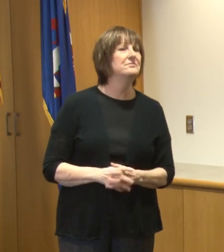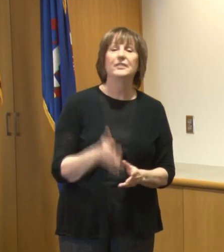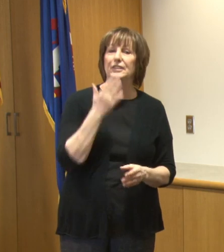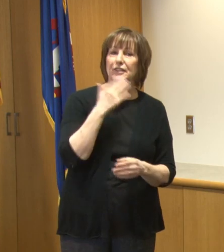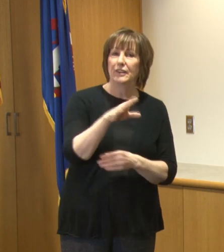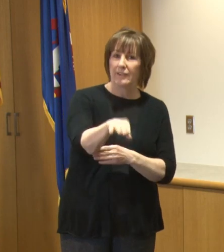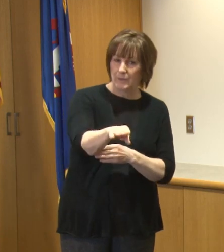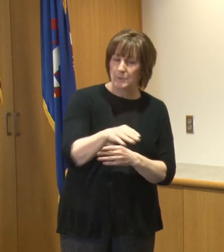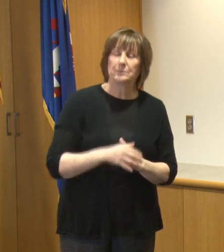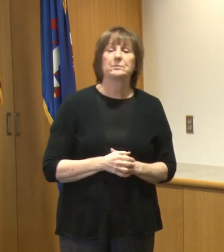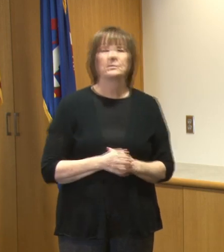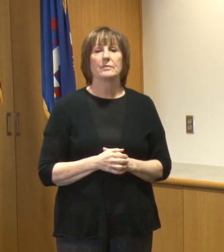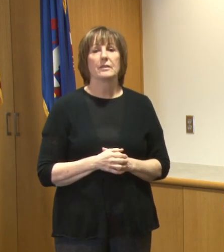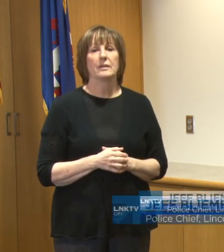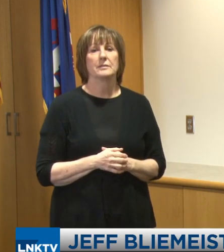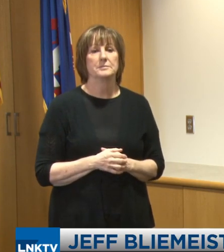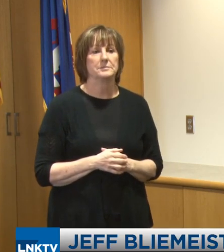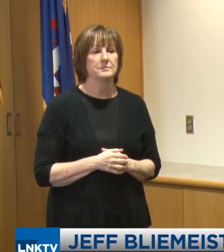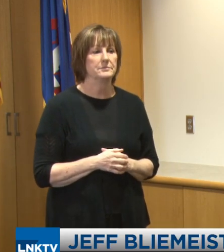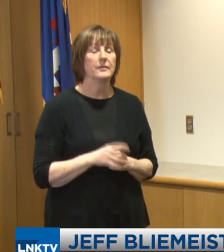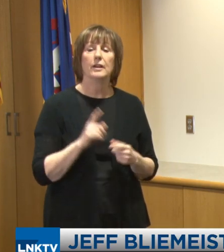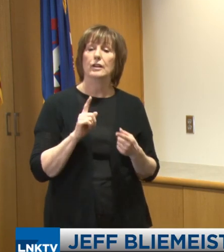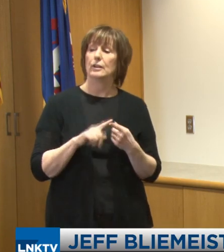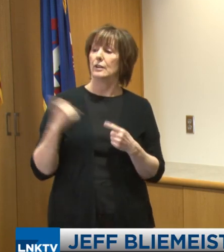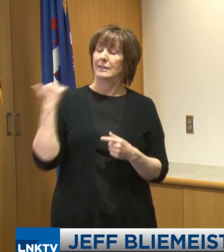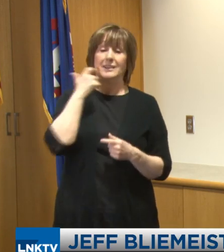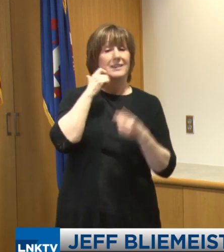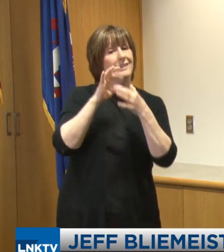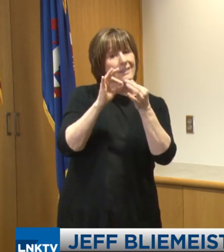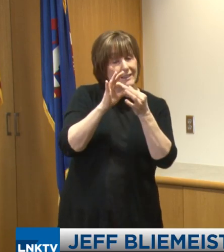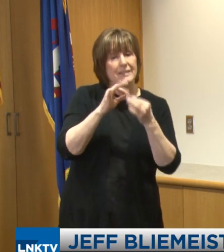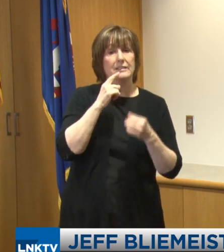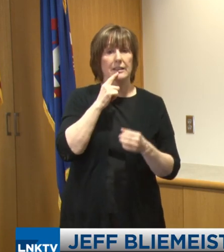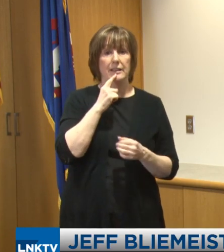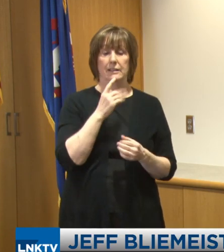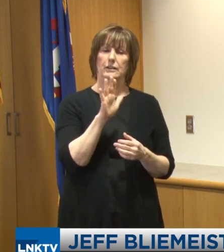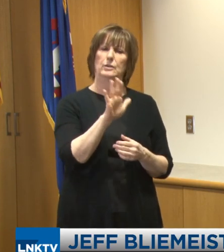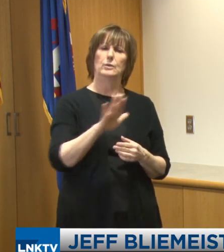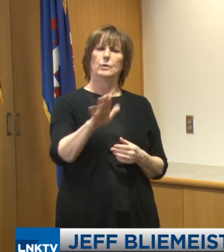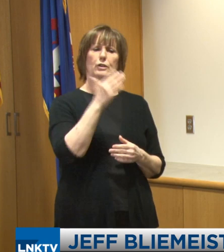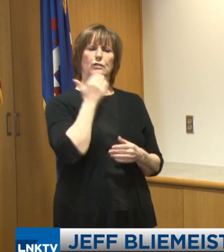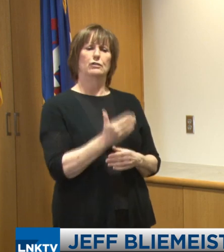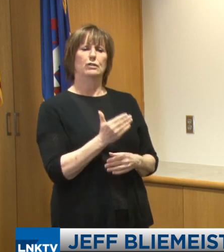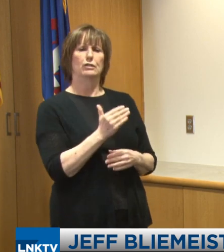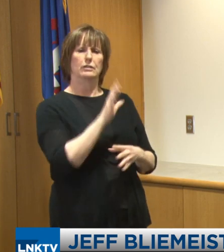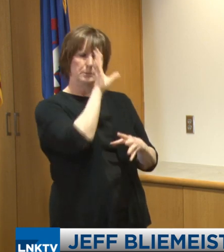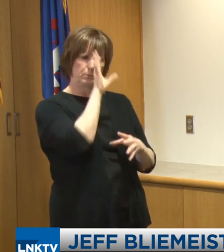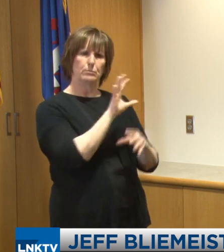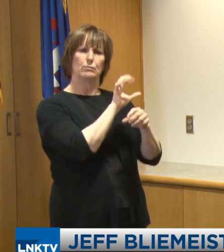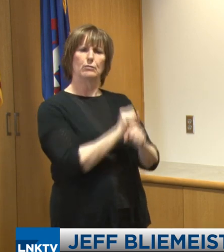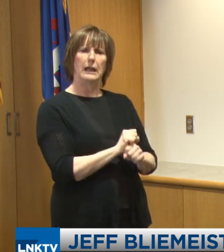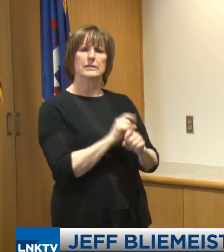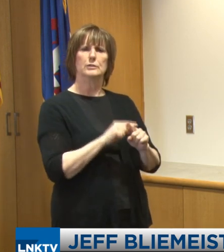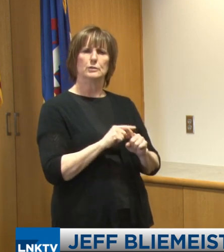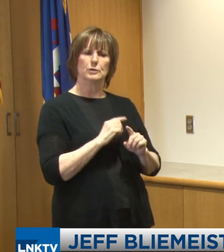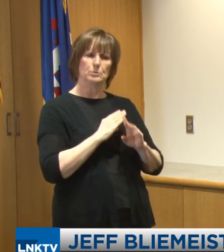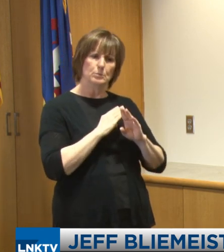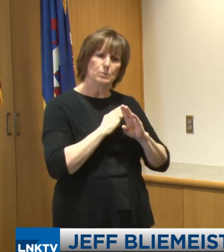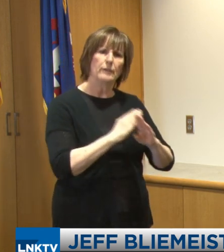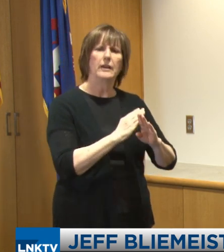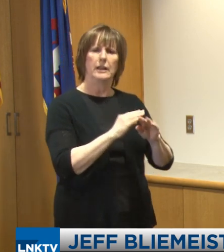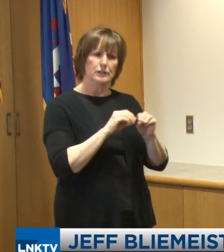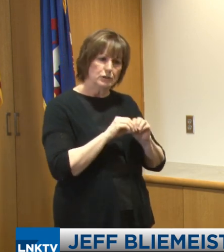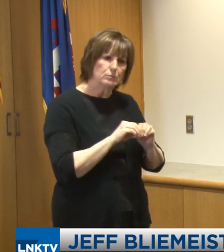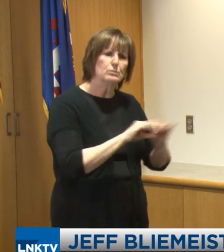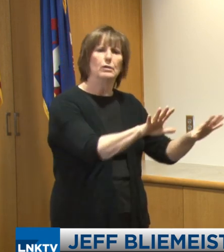Good afternoon, and to the mayor's point, when we're talking about good practices that can help prevent all of us from spreading and